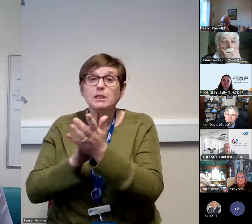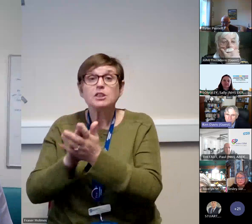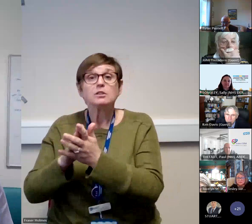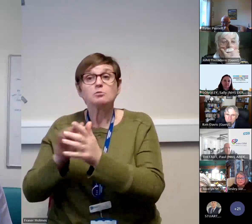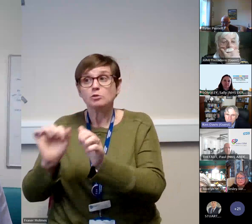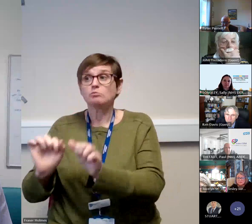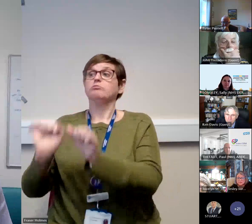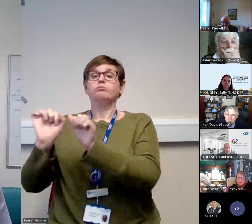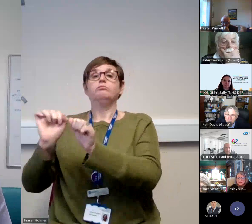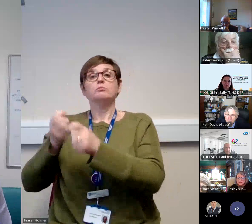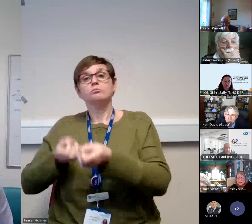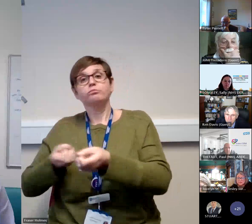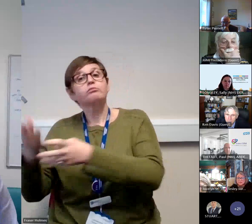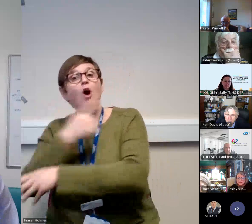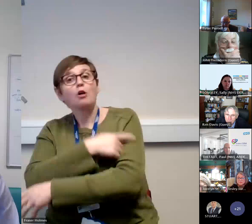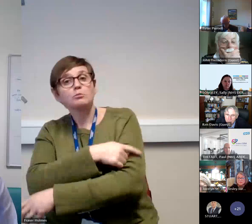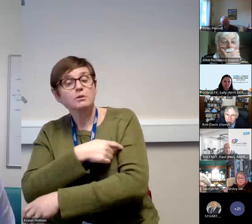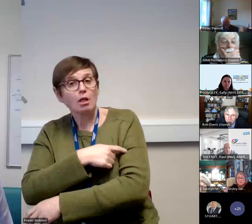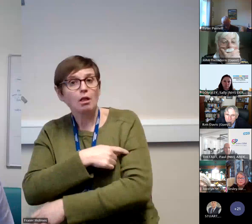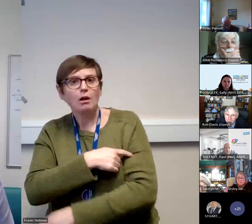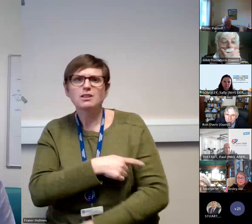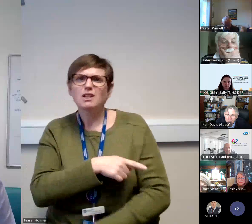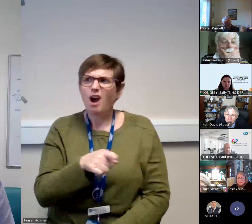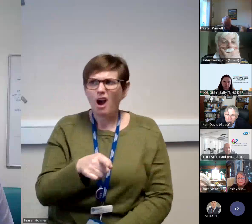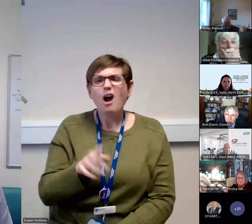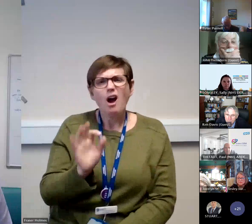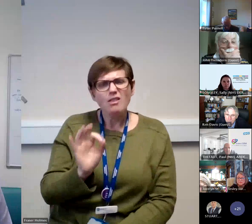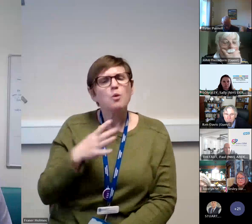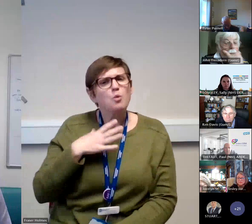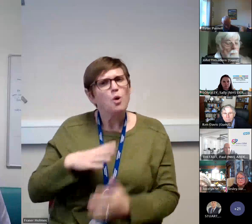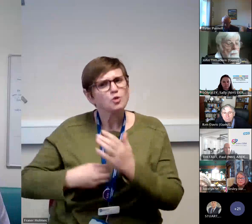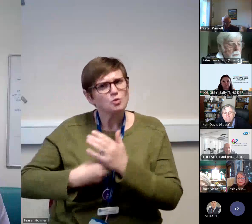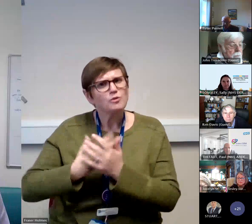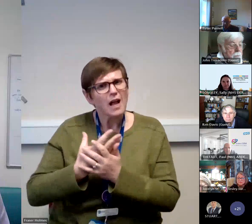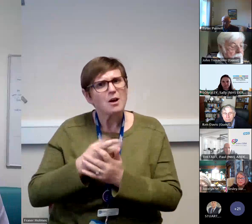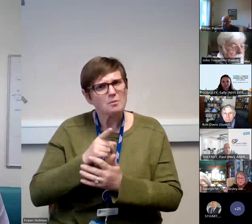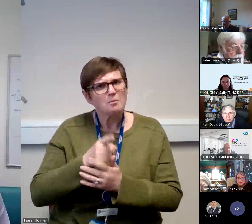Yeah, that would be great. That's exactly the type of thing that we'd like to develop.